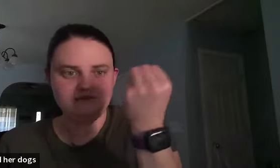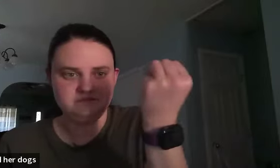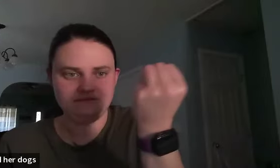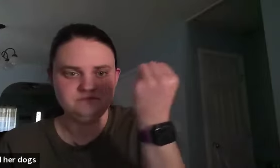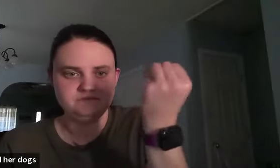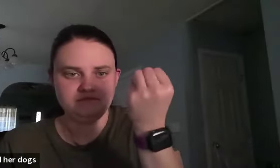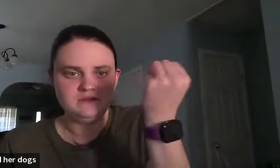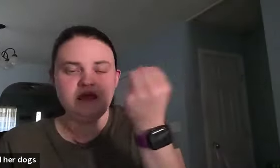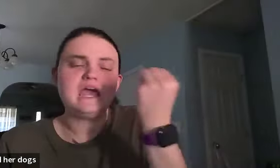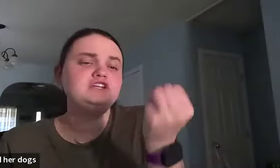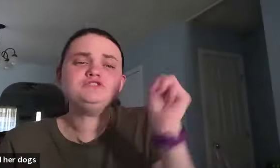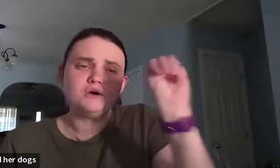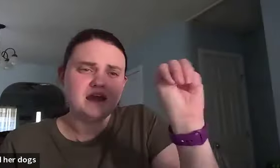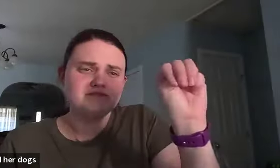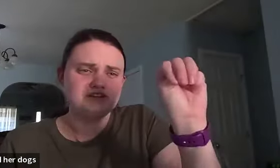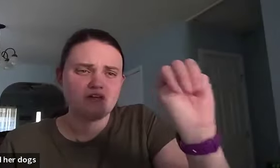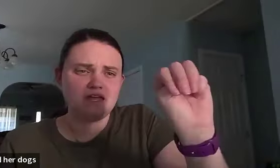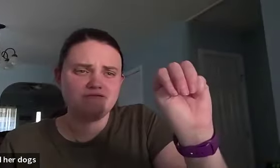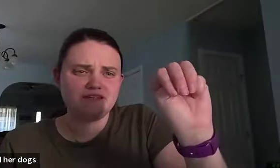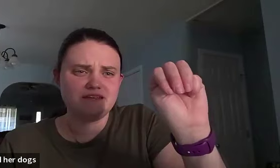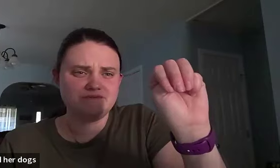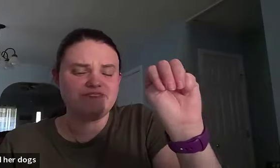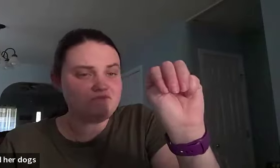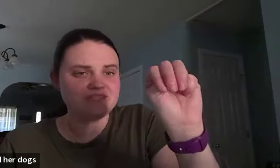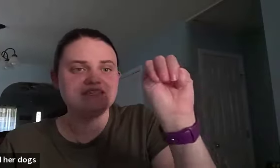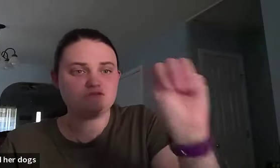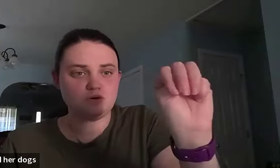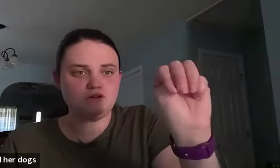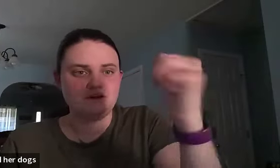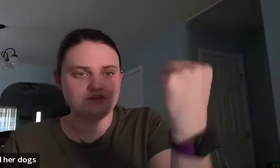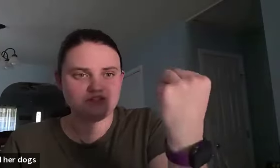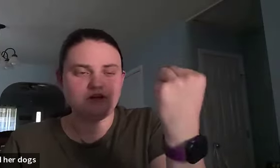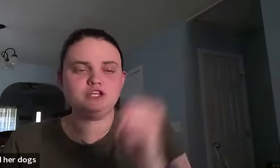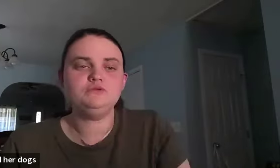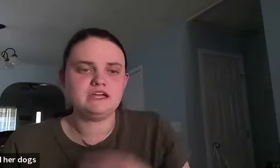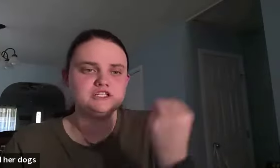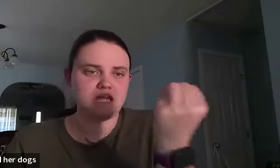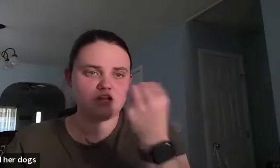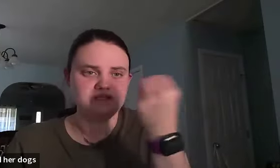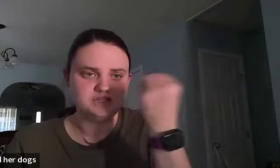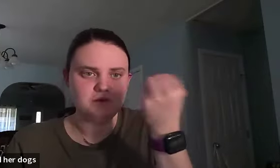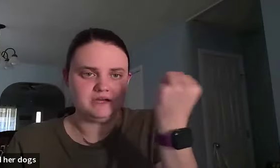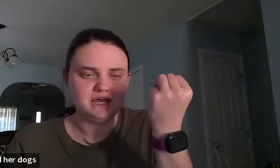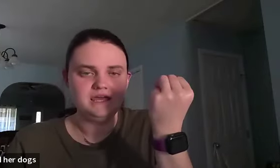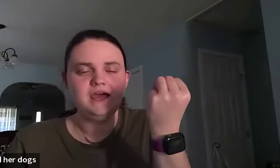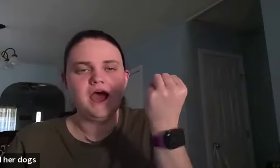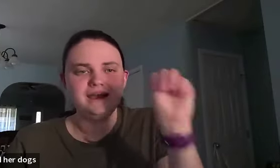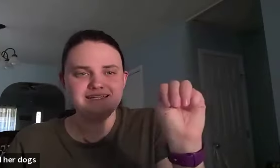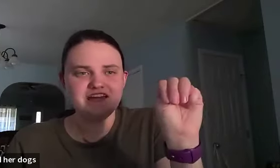Monday. And you don't have to do the emphasis of showing your fingers and turning. You can just naturally start Monday. I did that